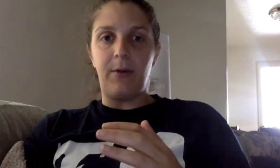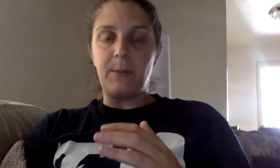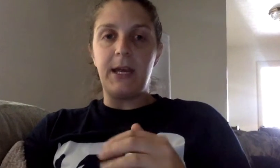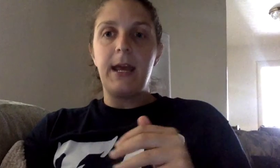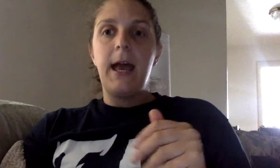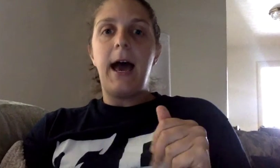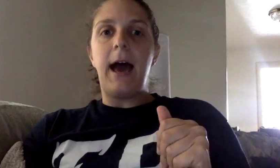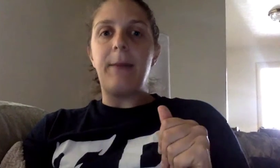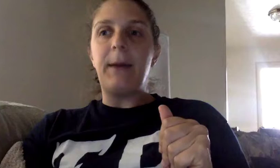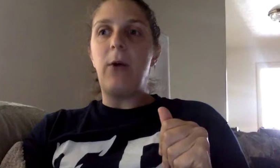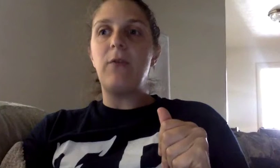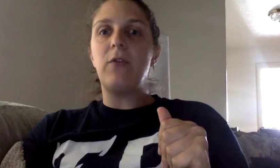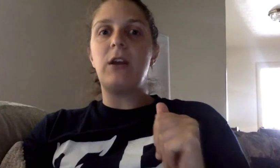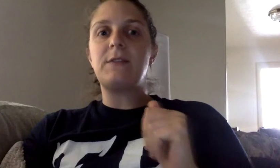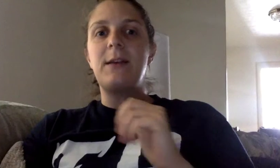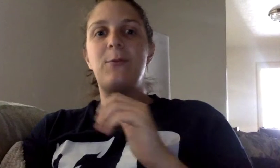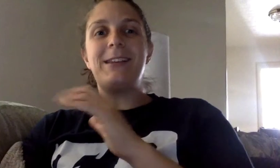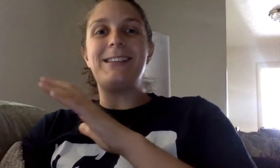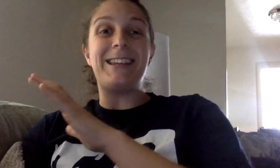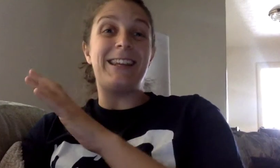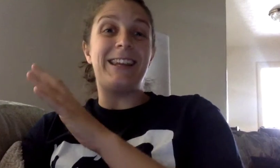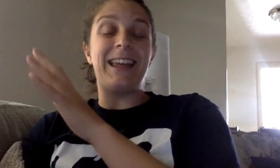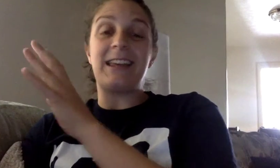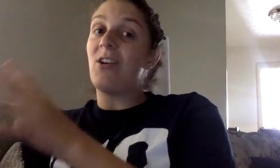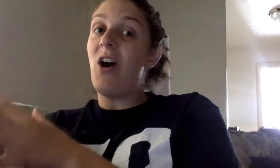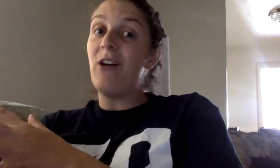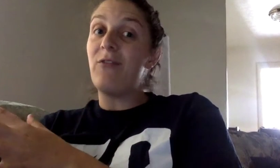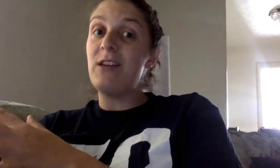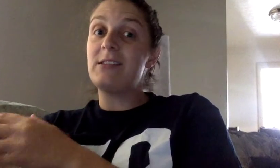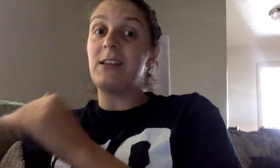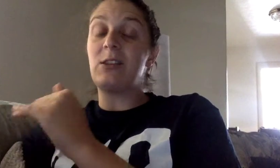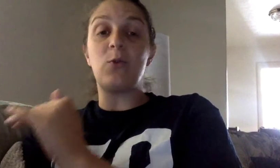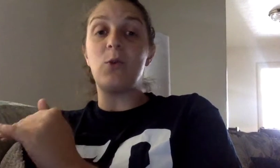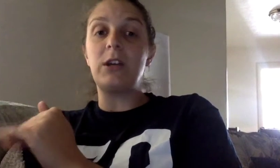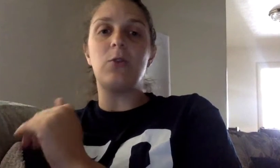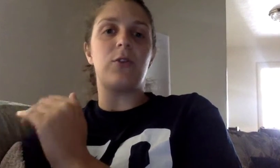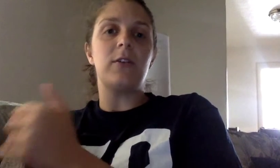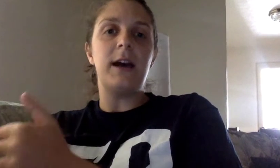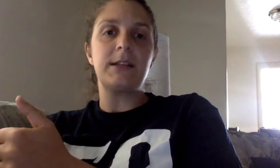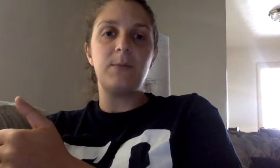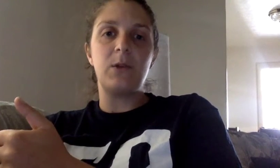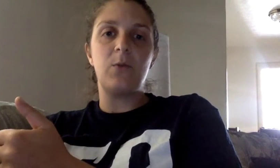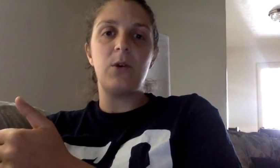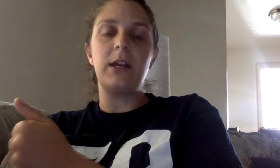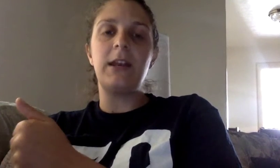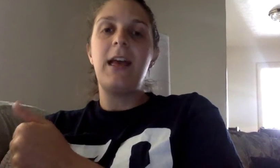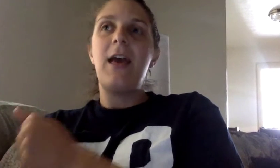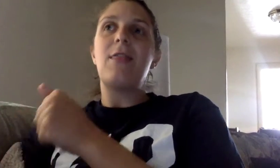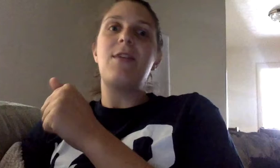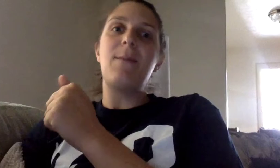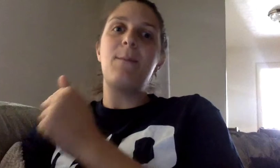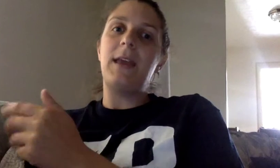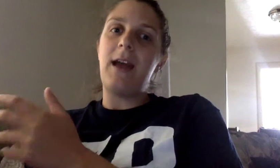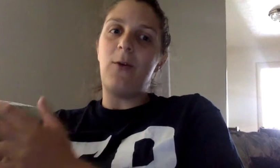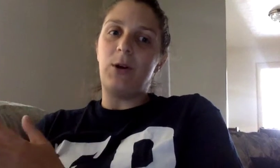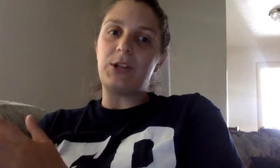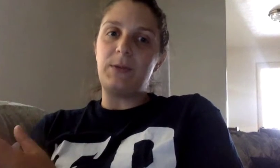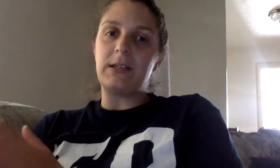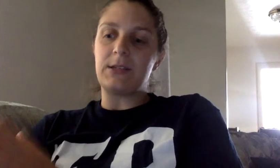interrupted. However, if someone is in like their office and they're working or their classroom and they're working, they may not want to be